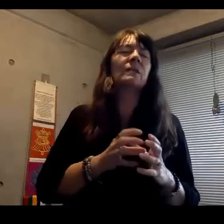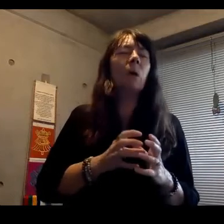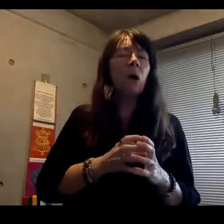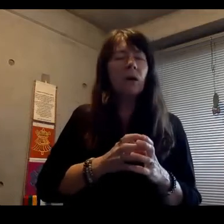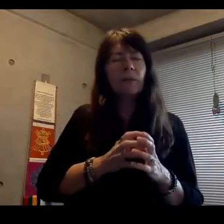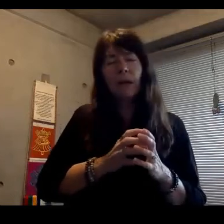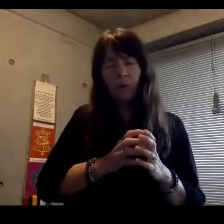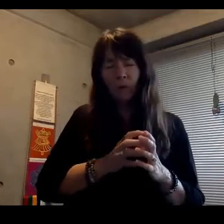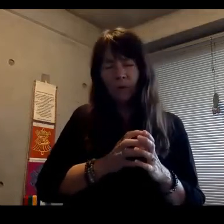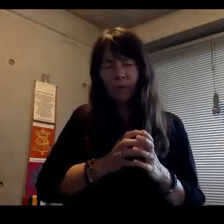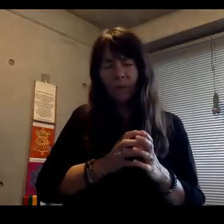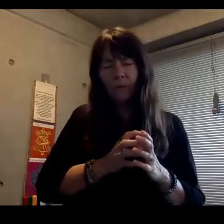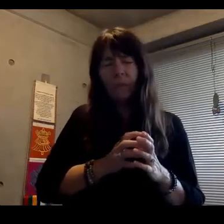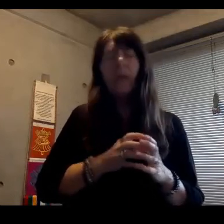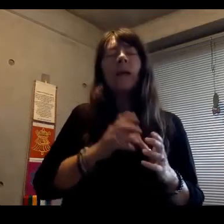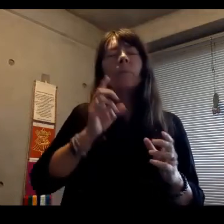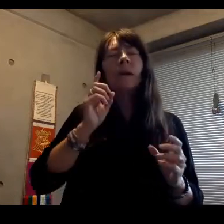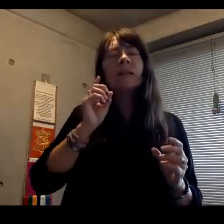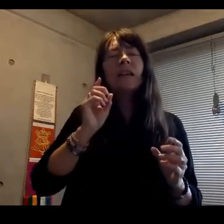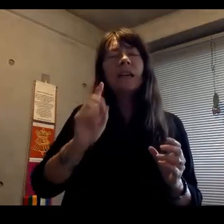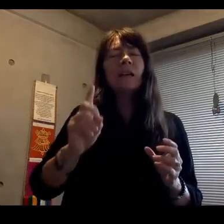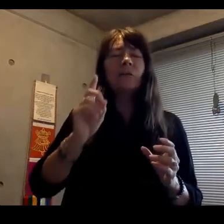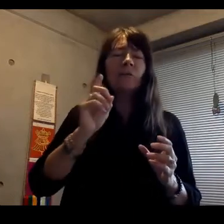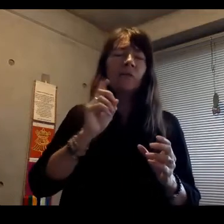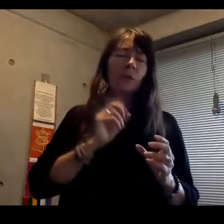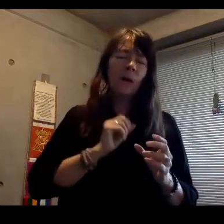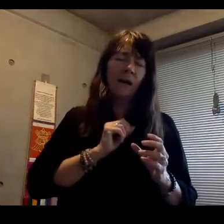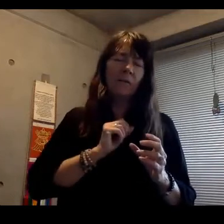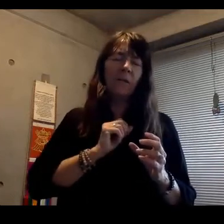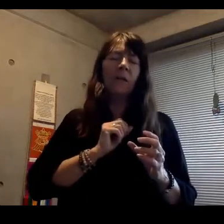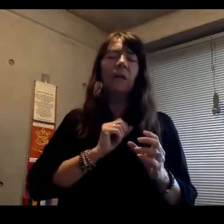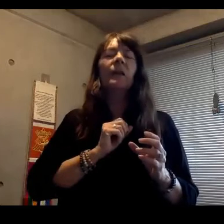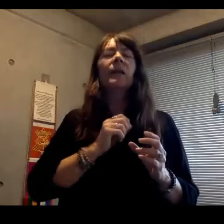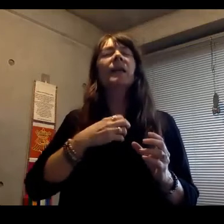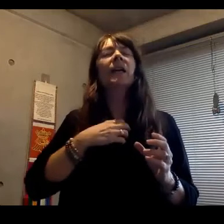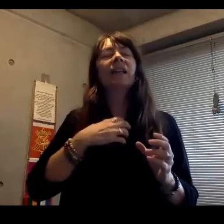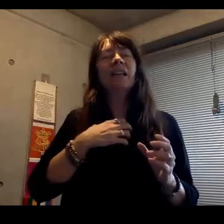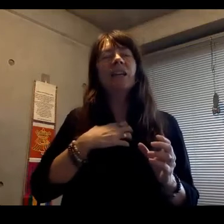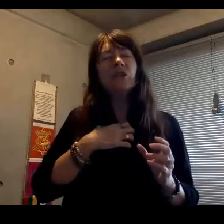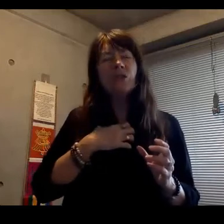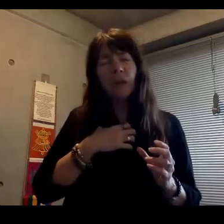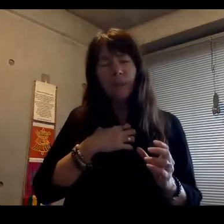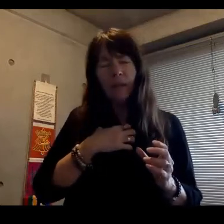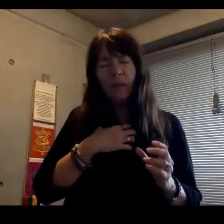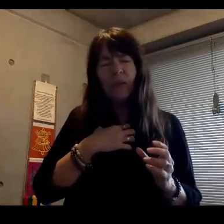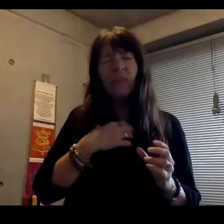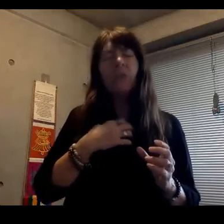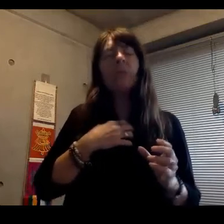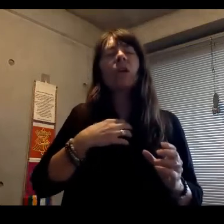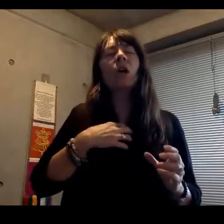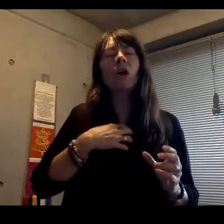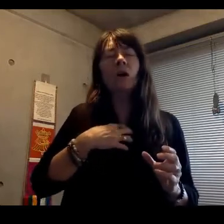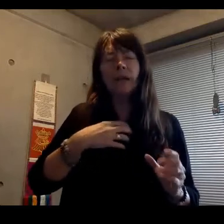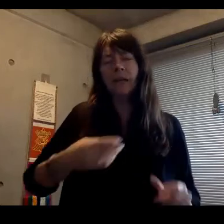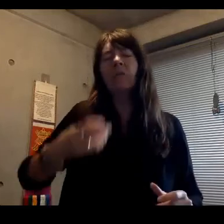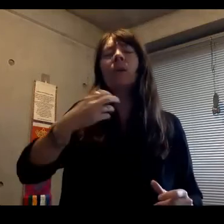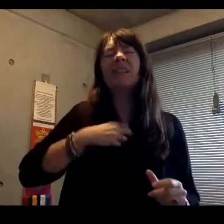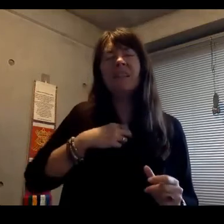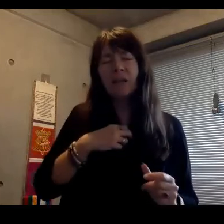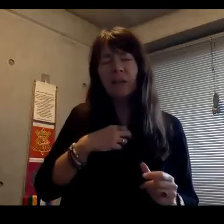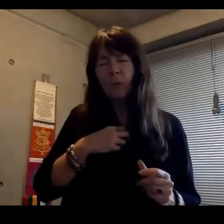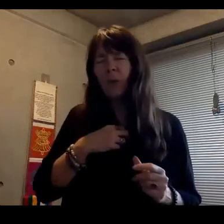or small in their holes. But if you have the inclination to come out, if you have the calling,